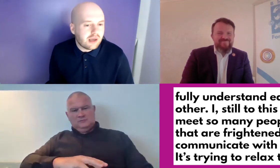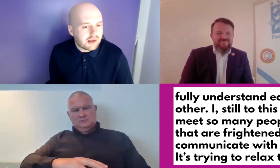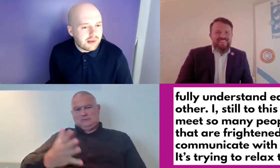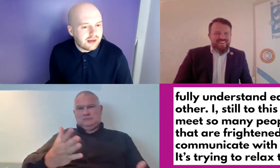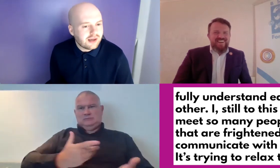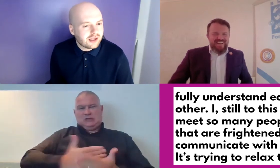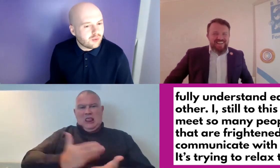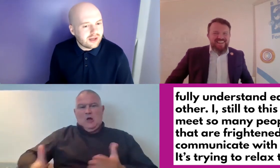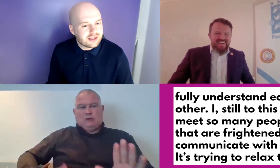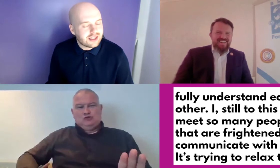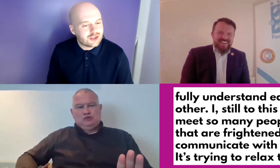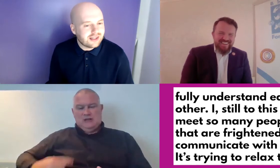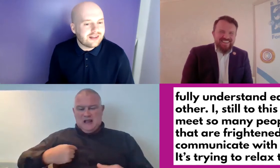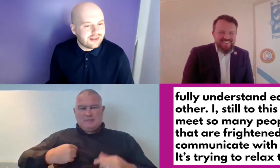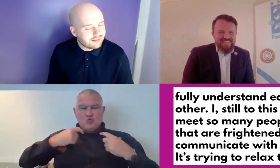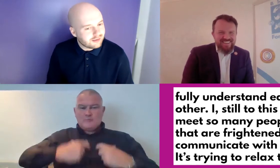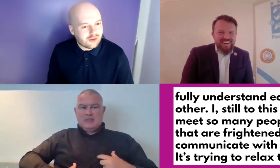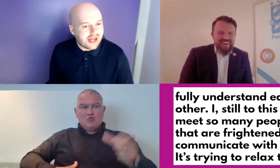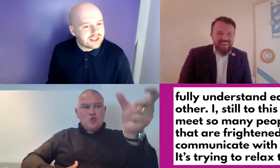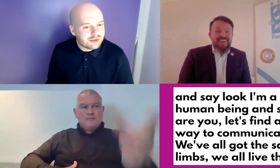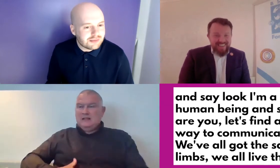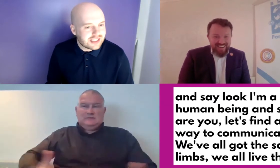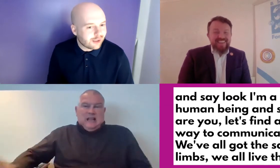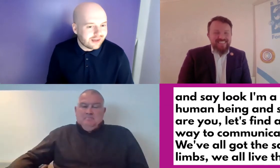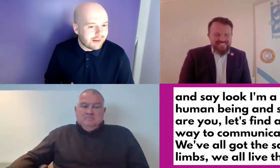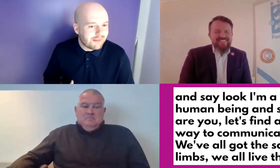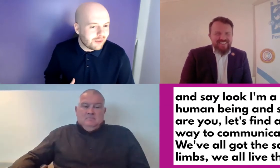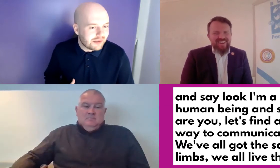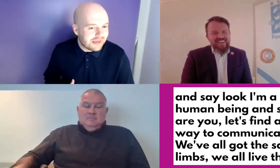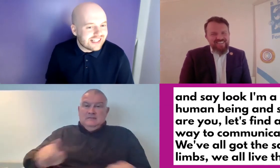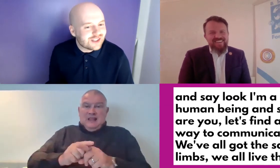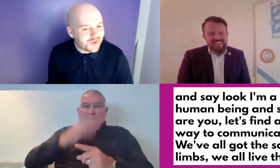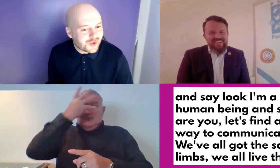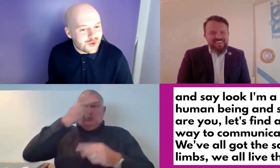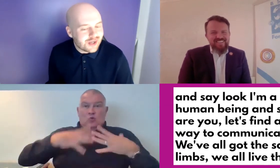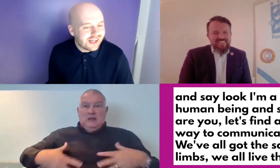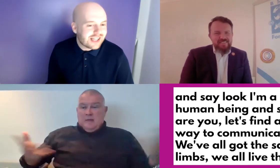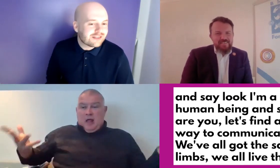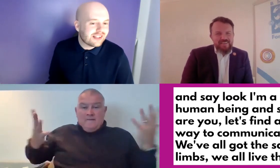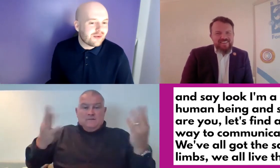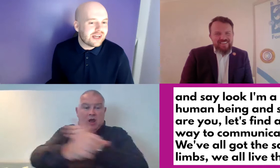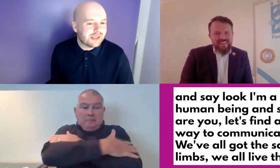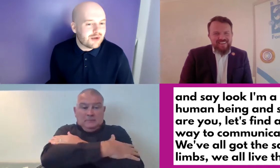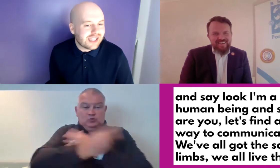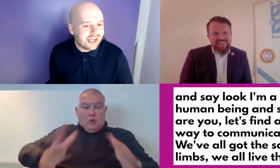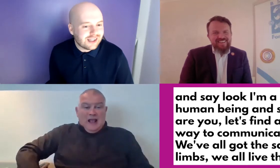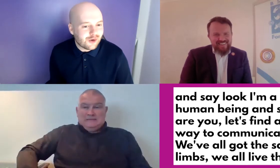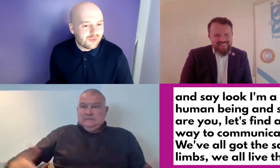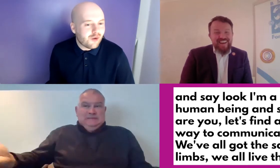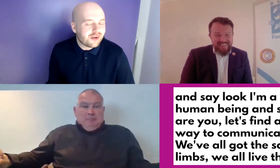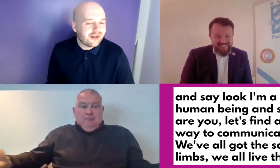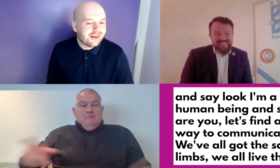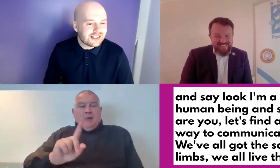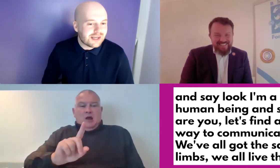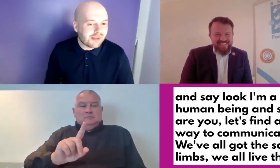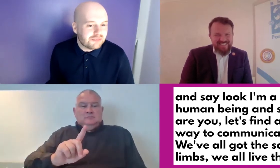communicate with me, and it's trying to relax them and say, look, I'm a human being and so are you. Let's find a way to communicate. We've all